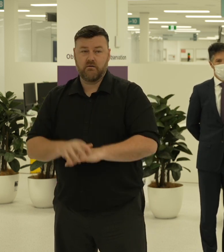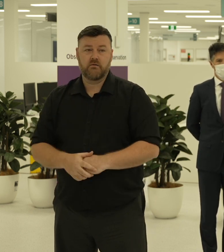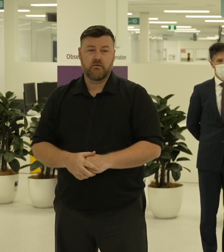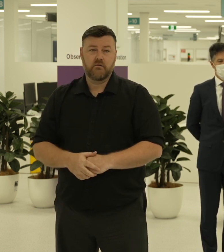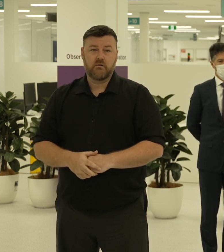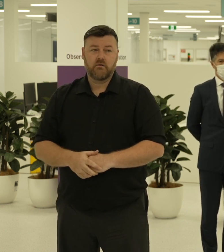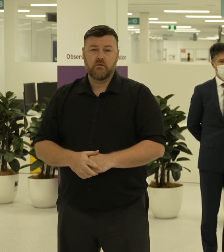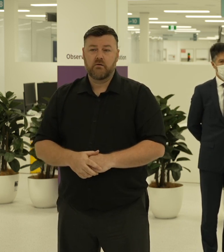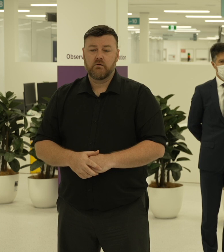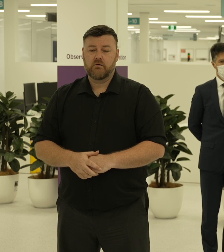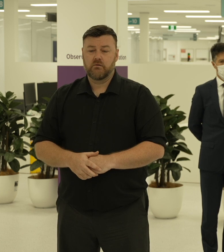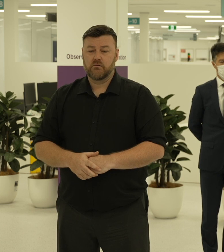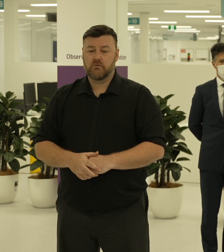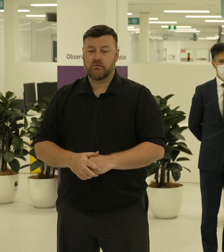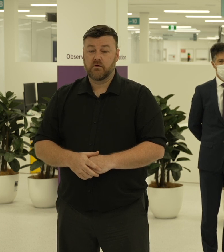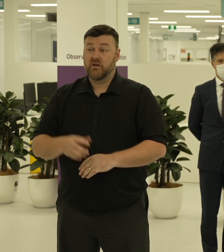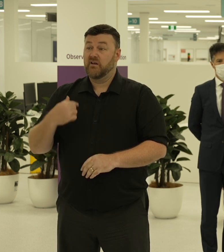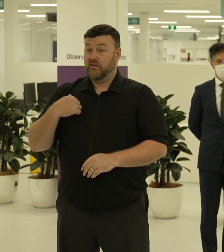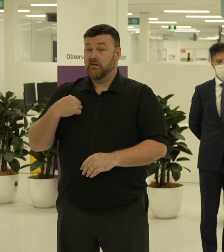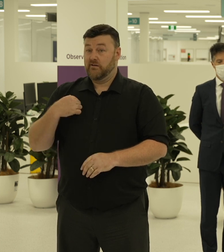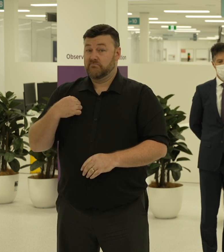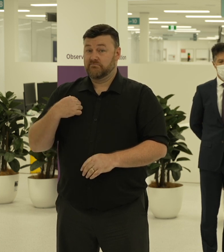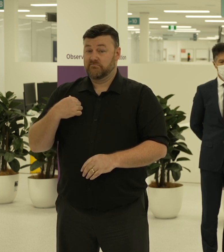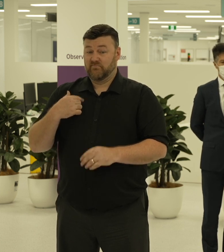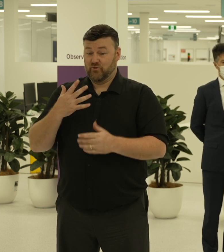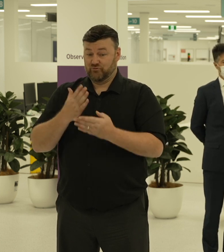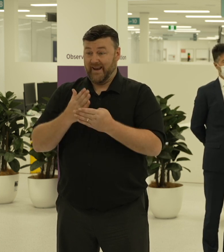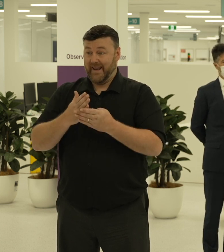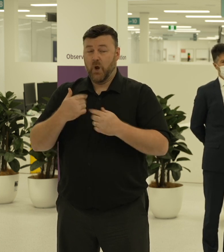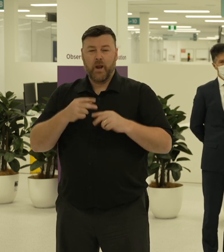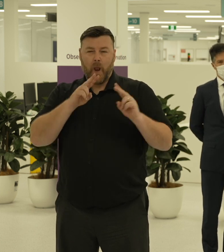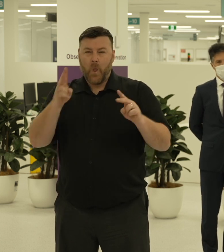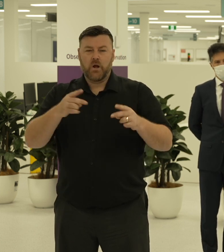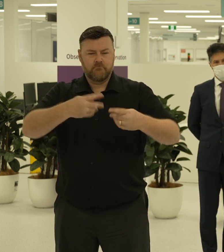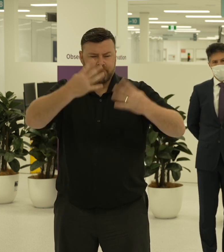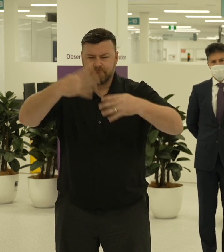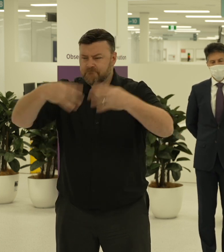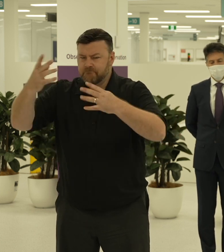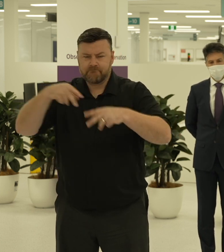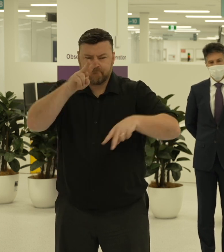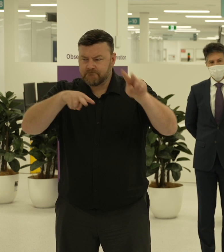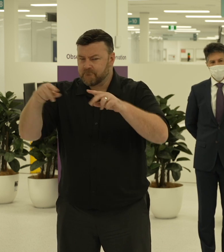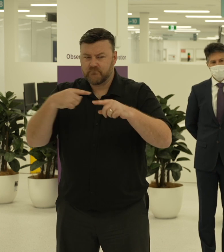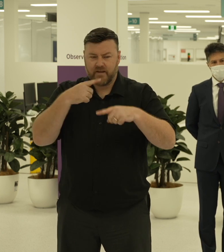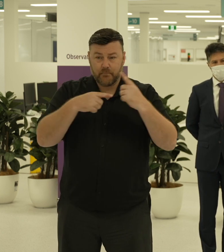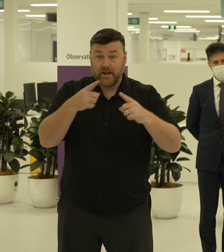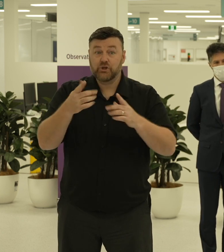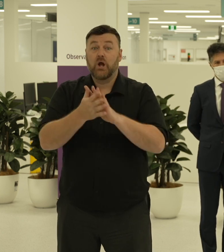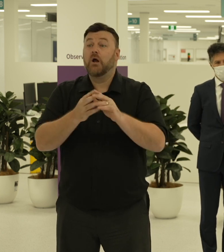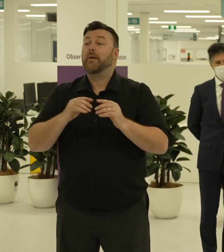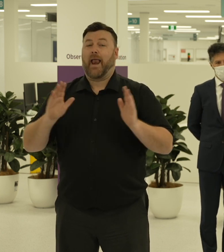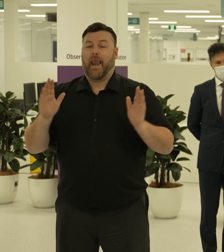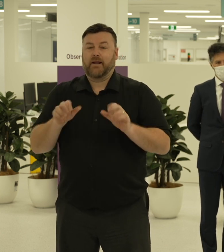Overall, it is pleasing when we look at a variety of different sources of information that gives us a sense that we are slowing the spread and we